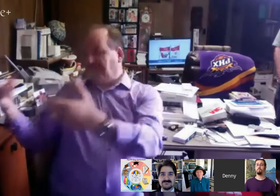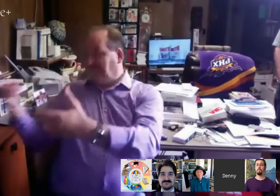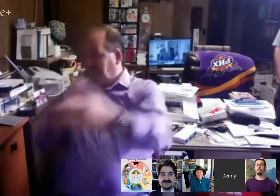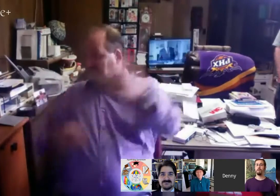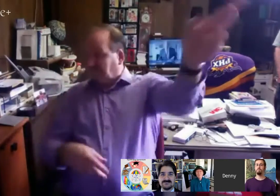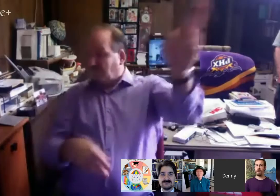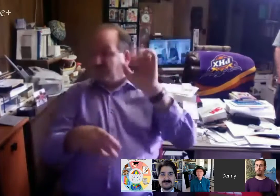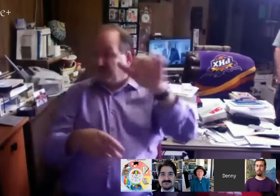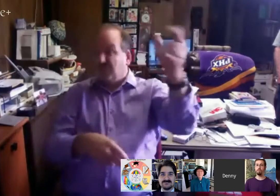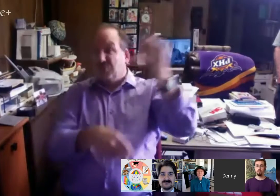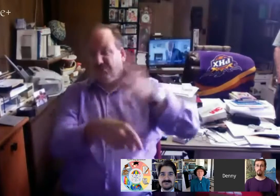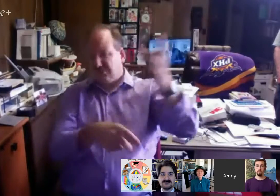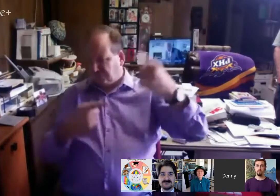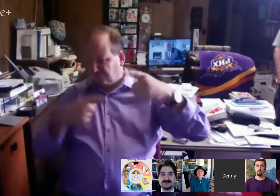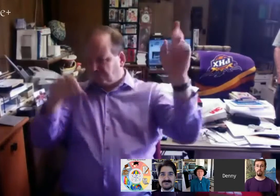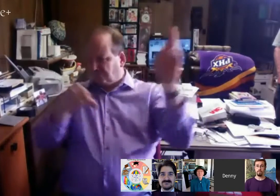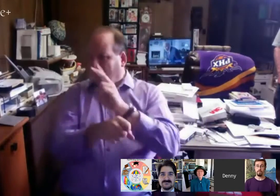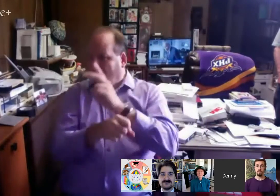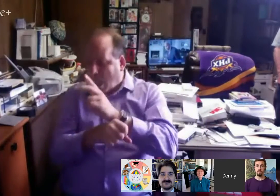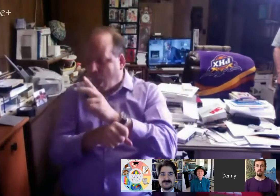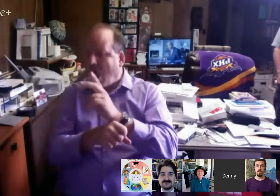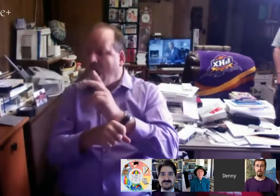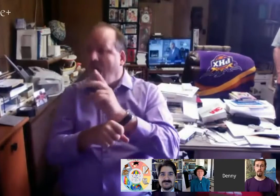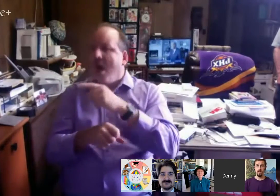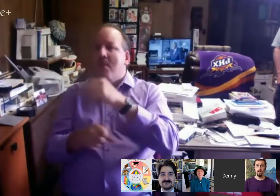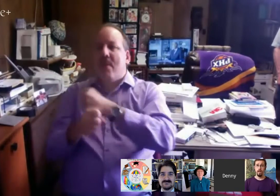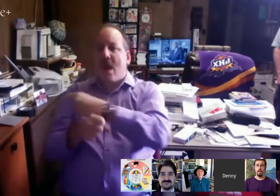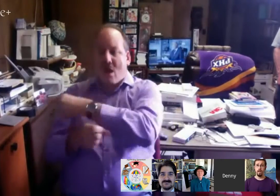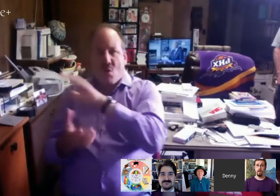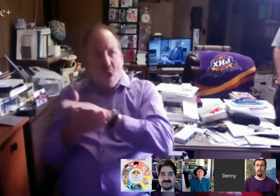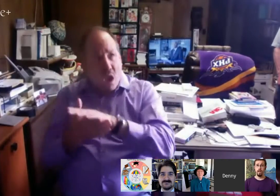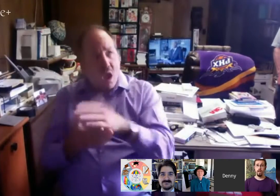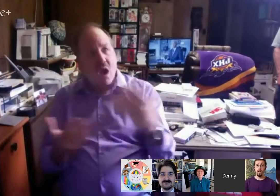a model.